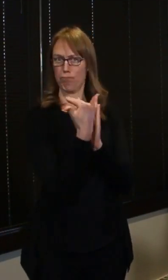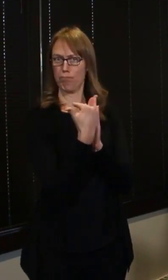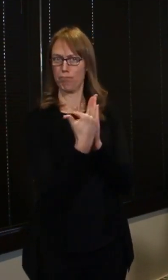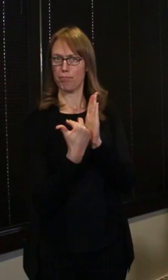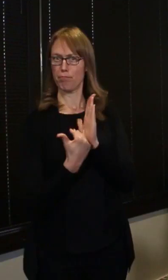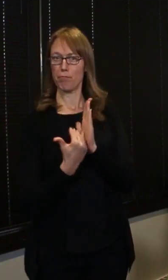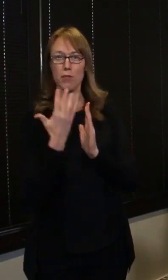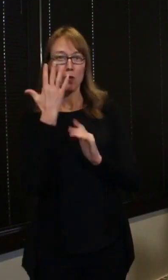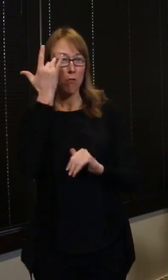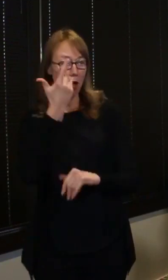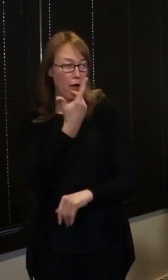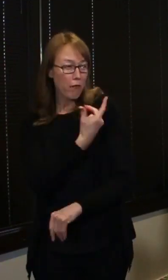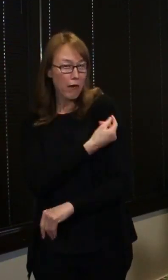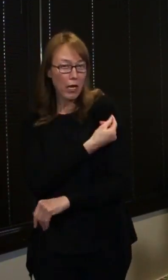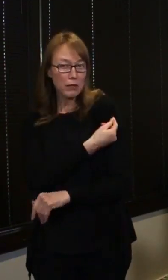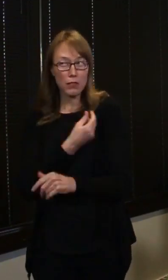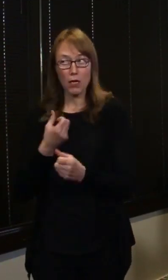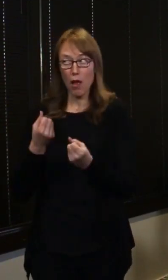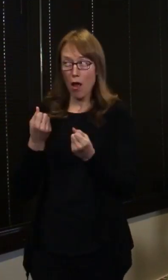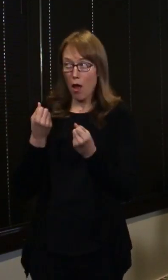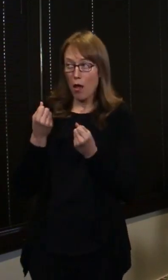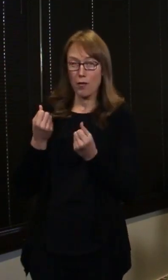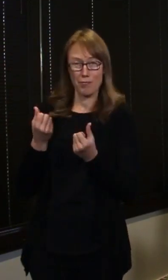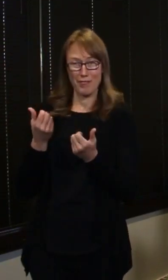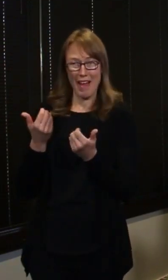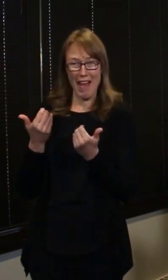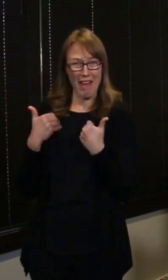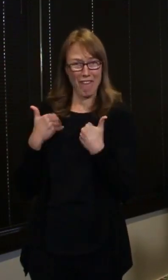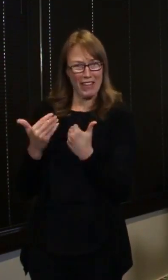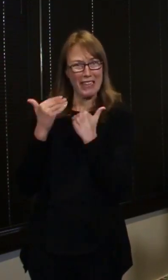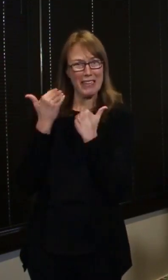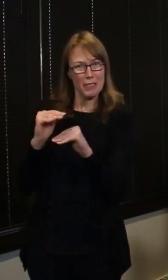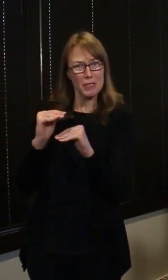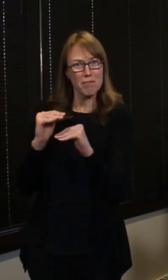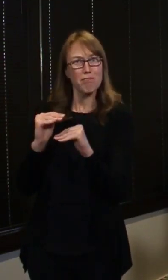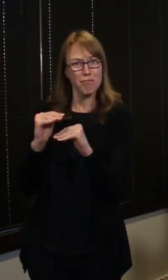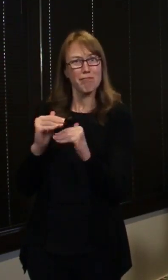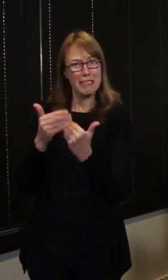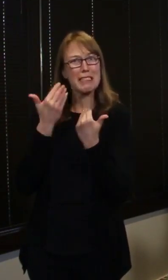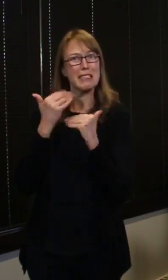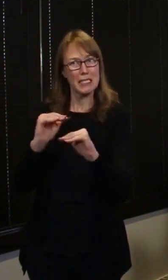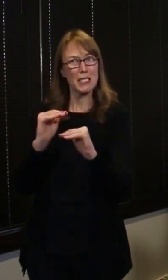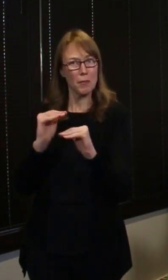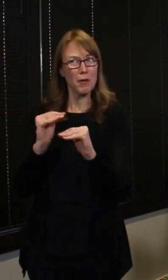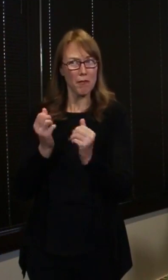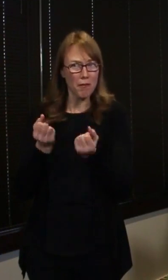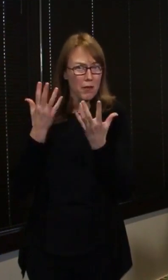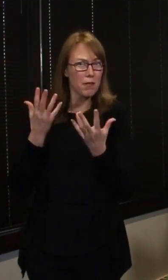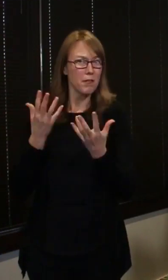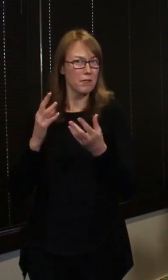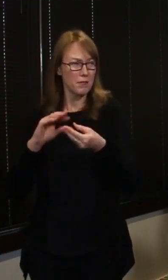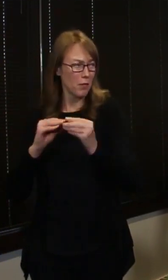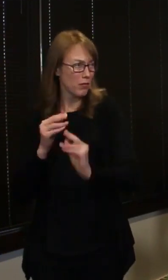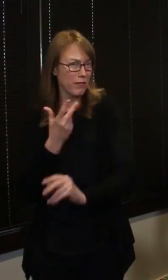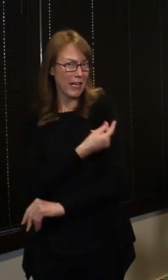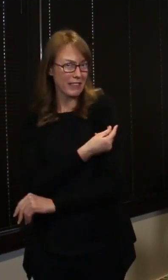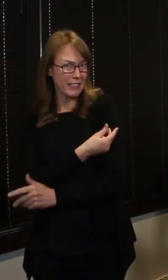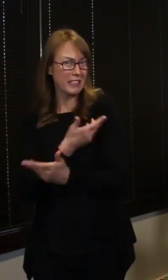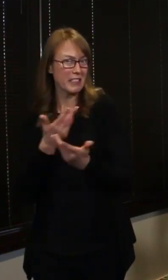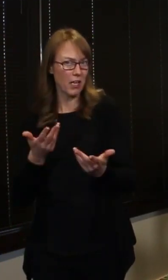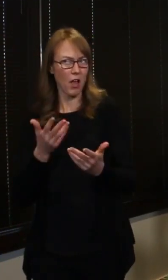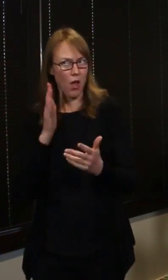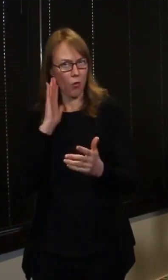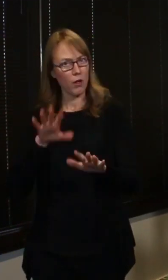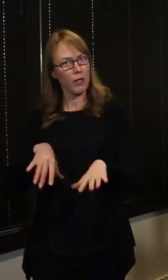get large numbers of the population immunized. Now, today, the